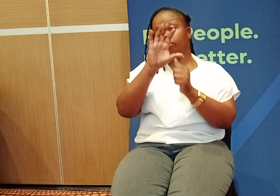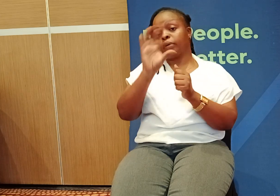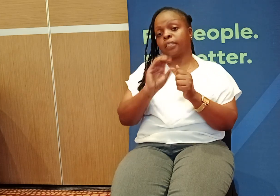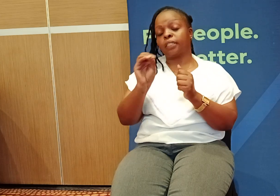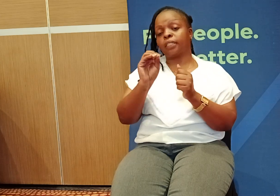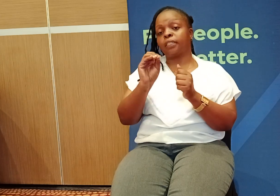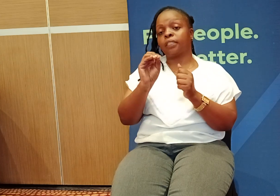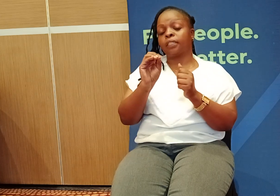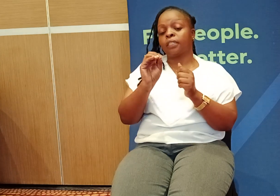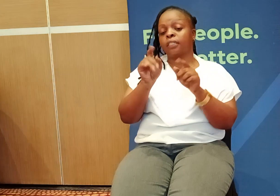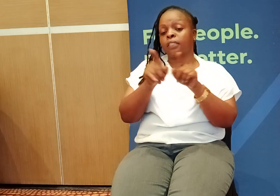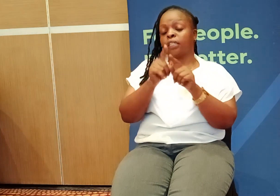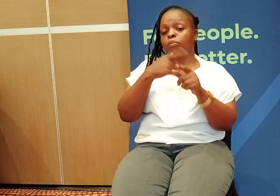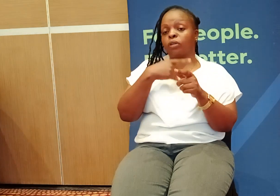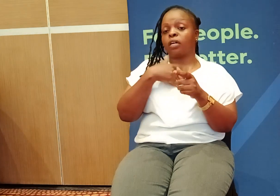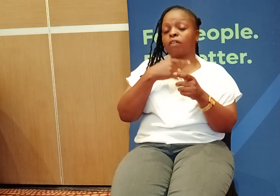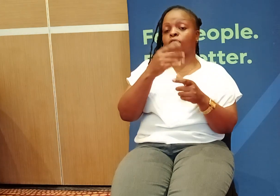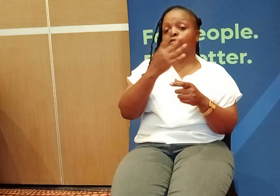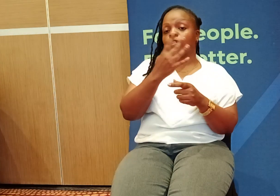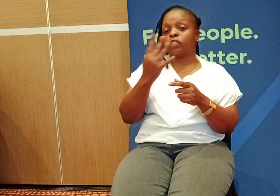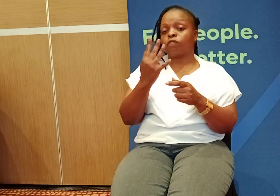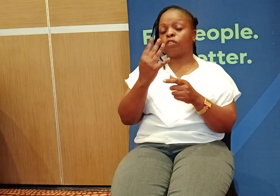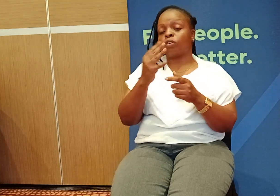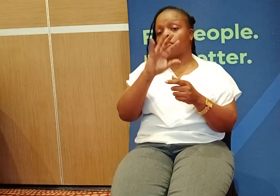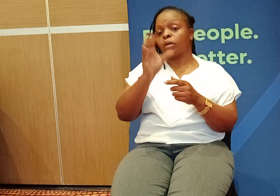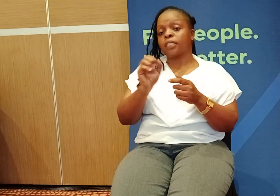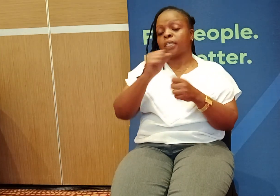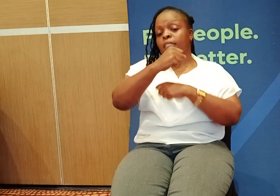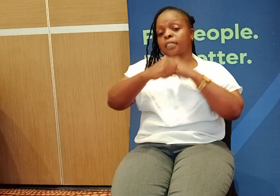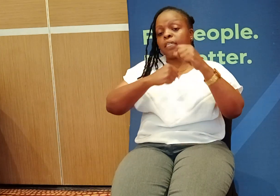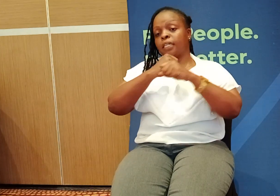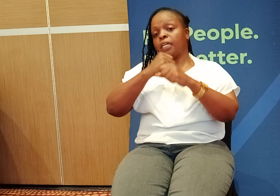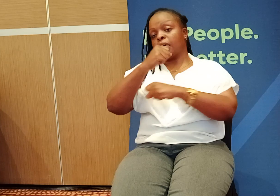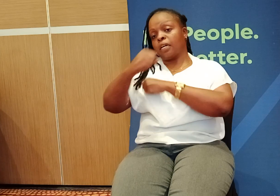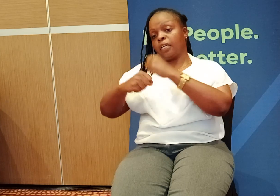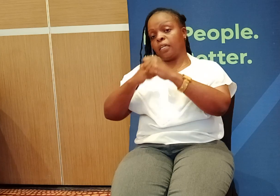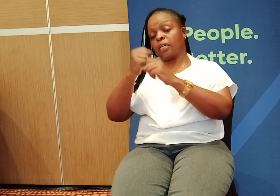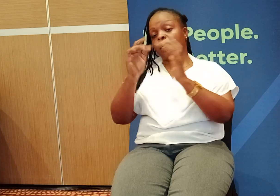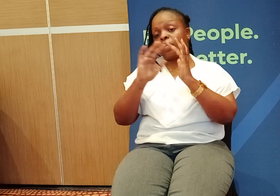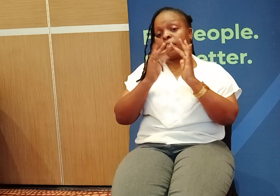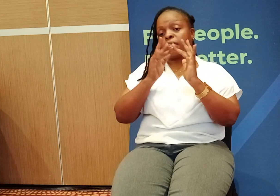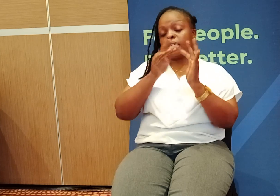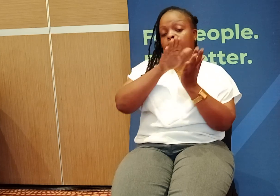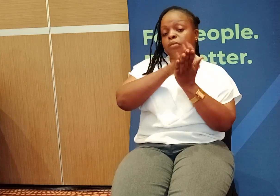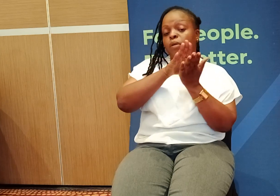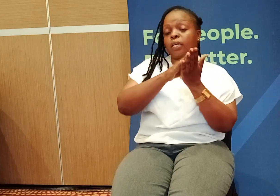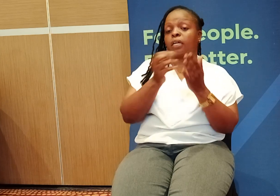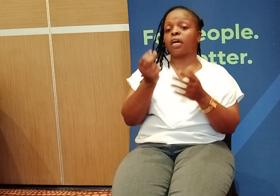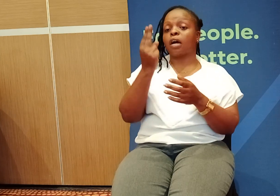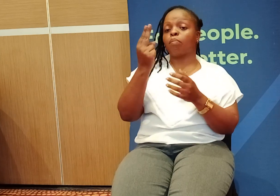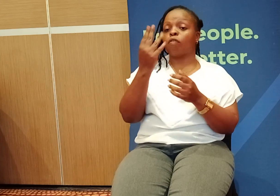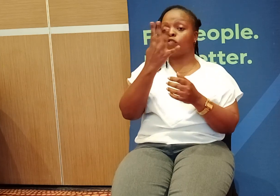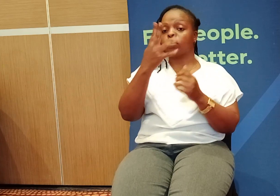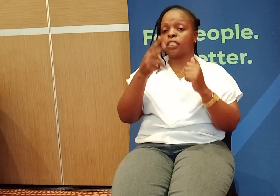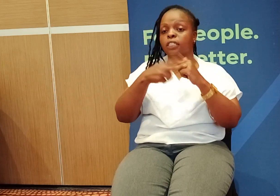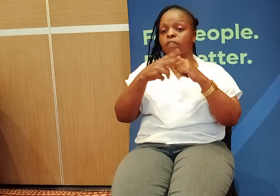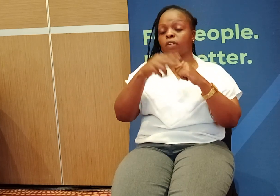up 44% year on year, internet banking up 47% year on year. But look at that